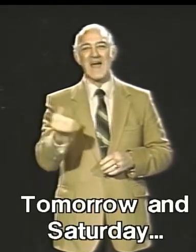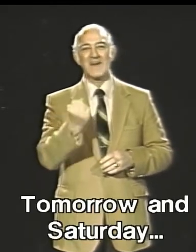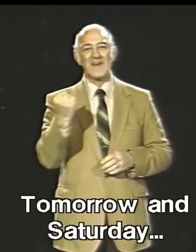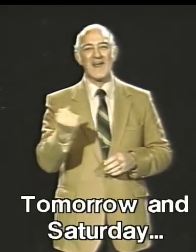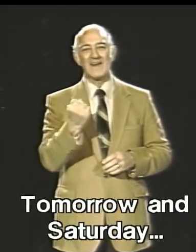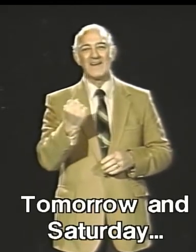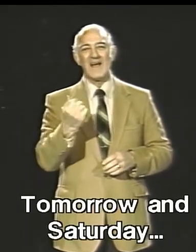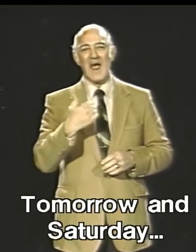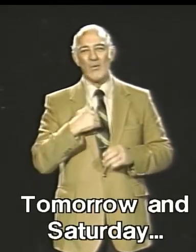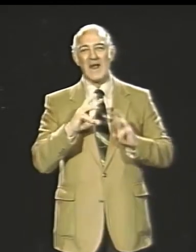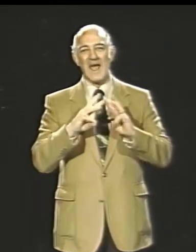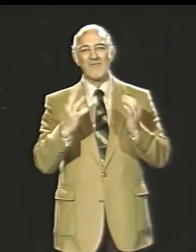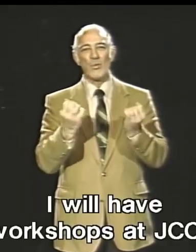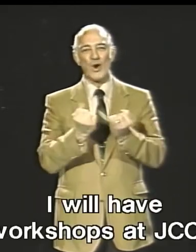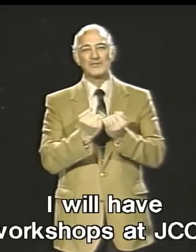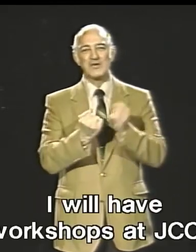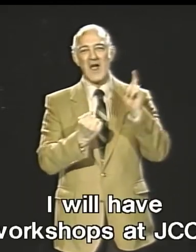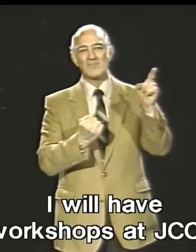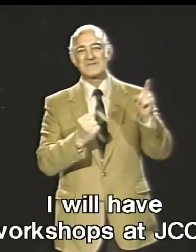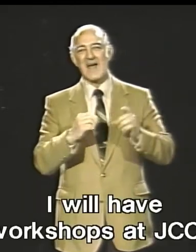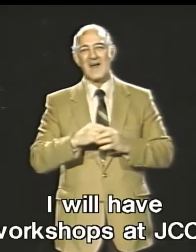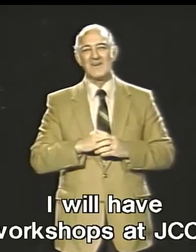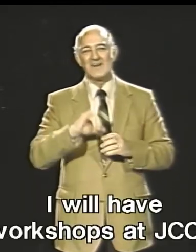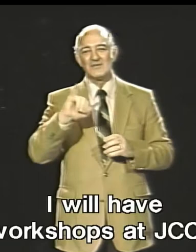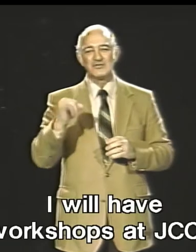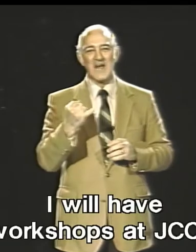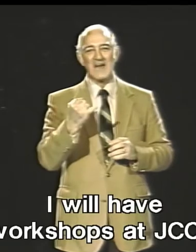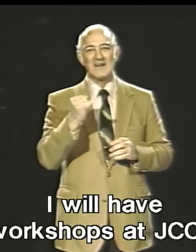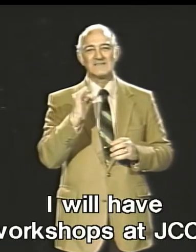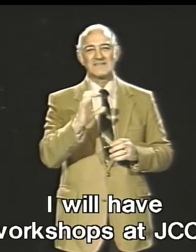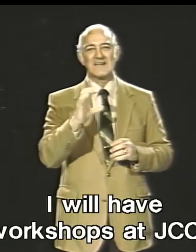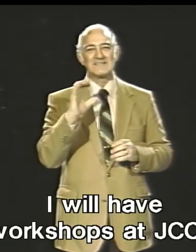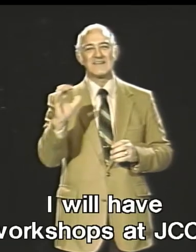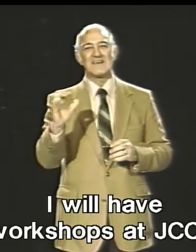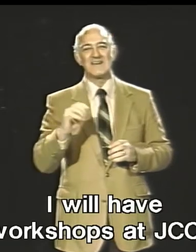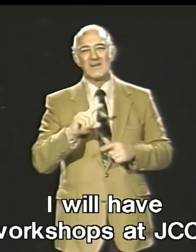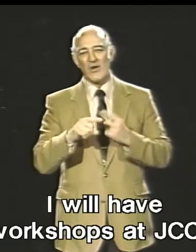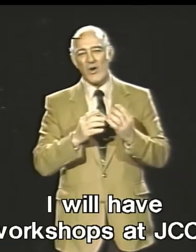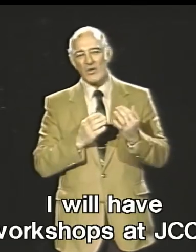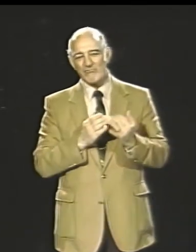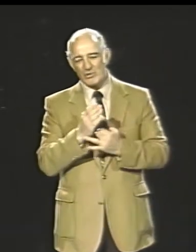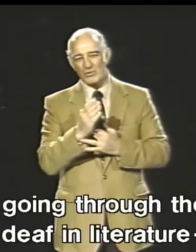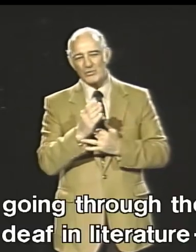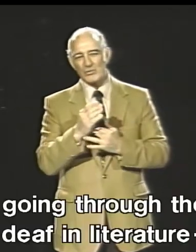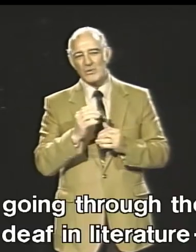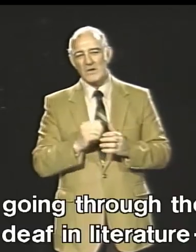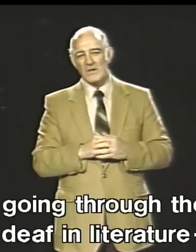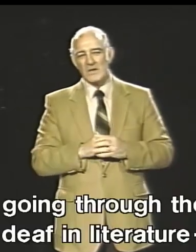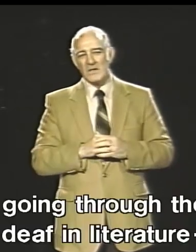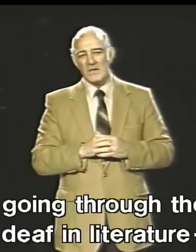Tomorrow and Saturday, I will have workshops at JCCC